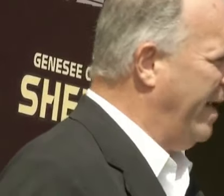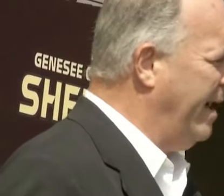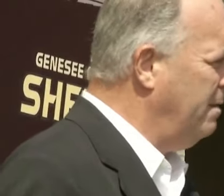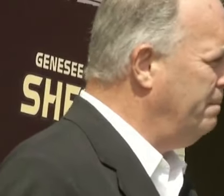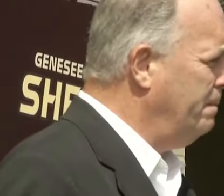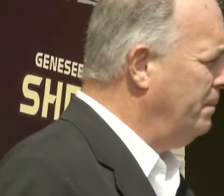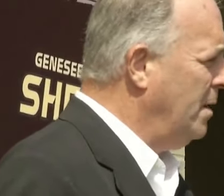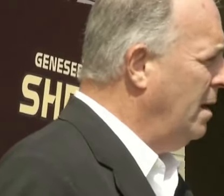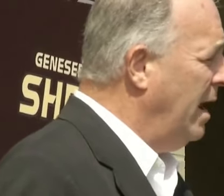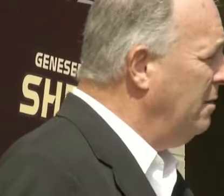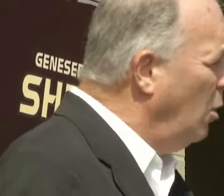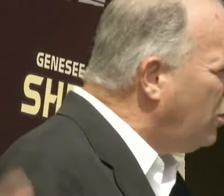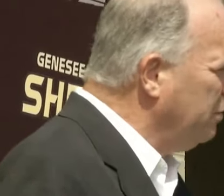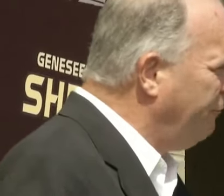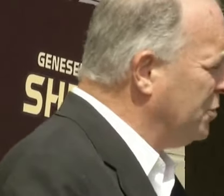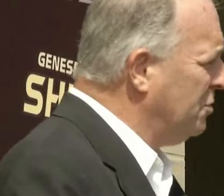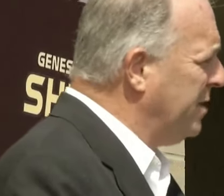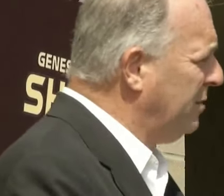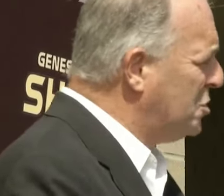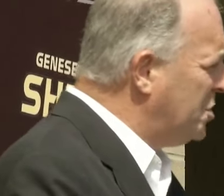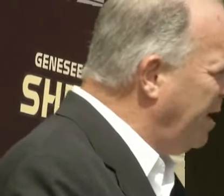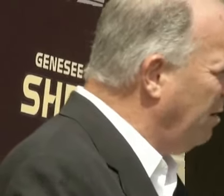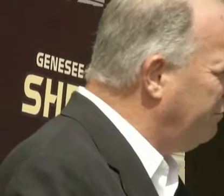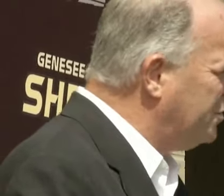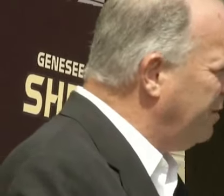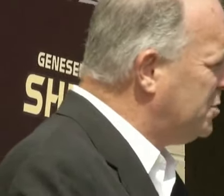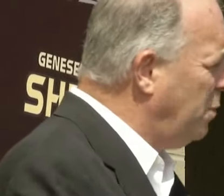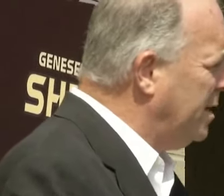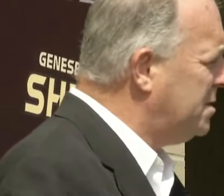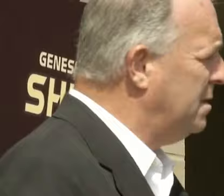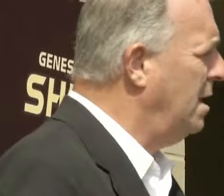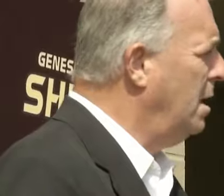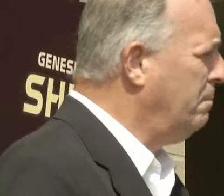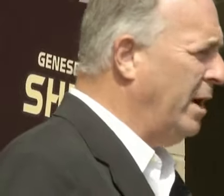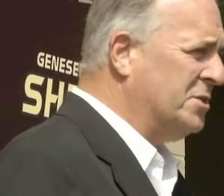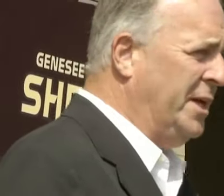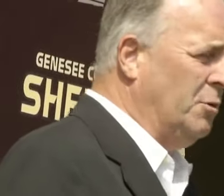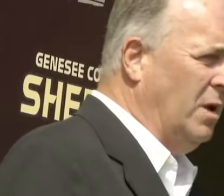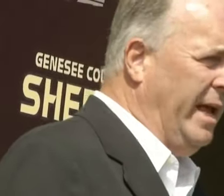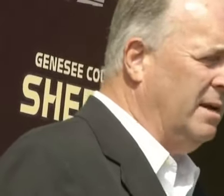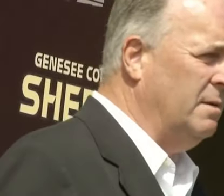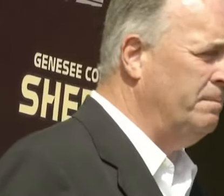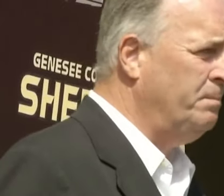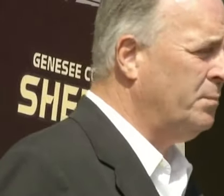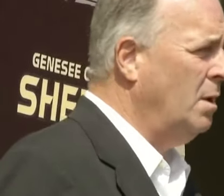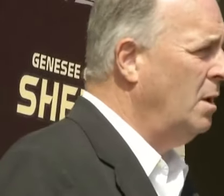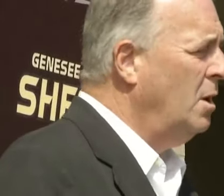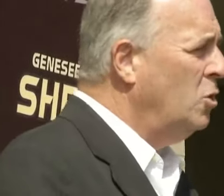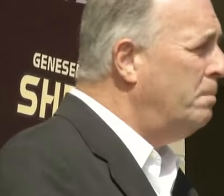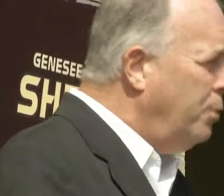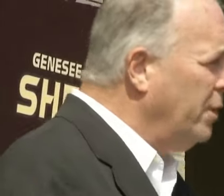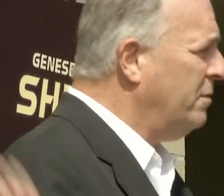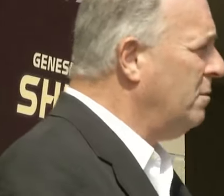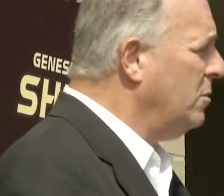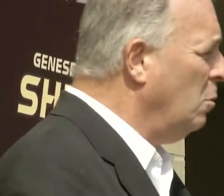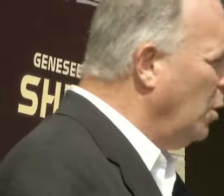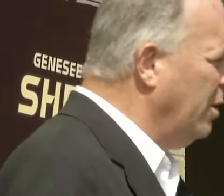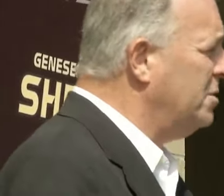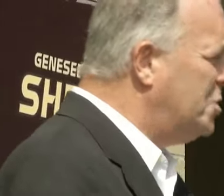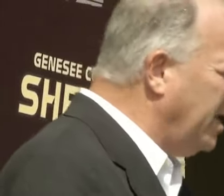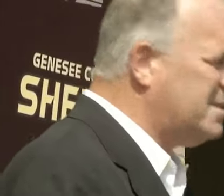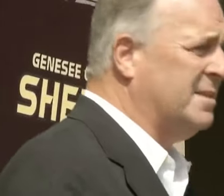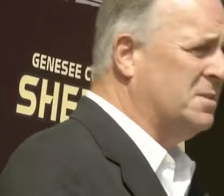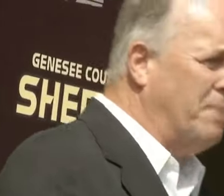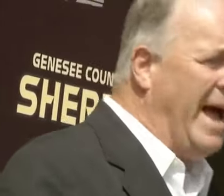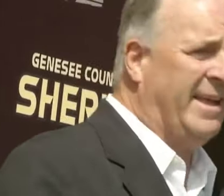who's lived that, and local officials like the Sheriff Swanson, and Prosecutor Layton, who put the